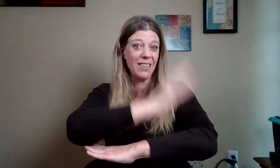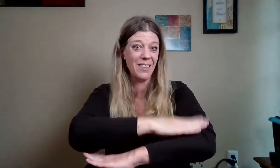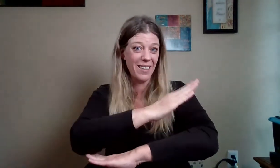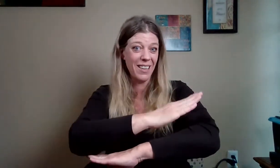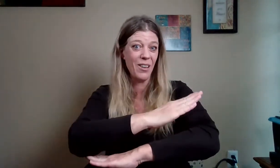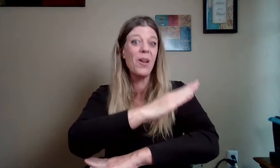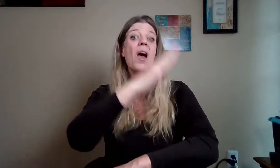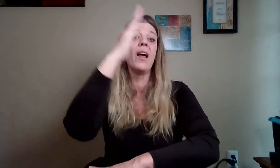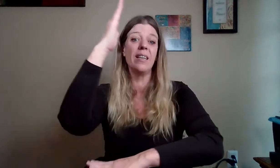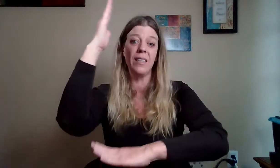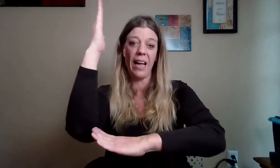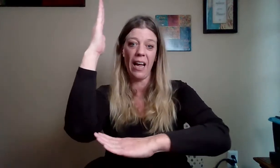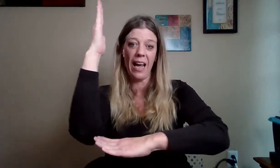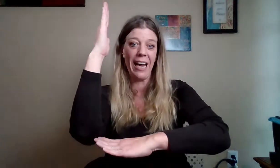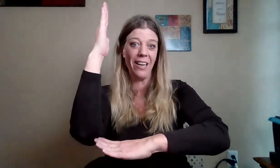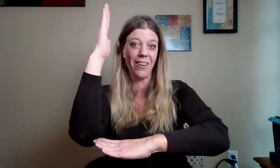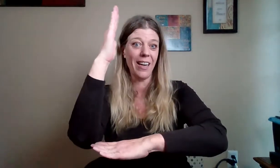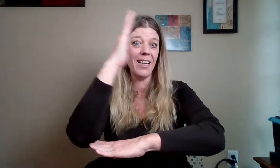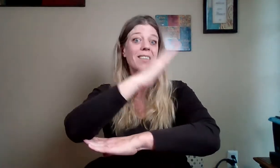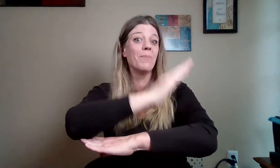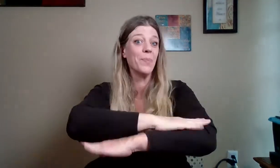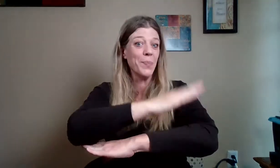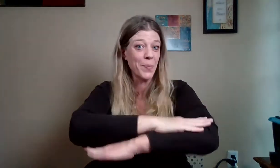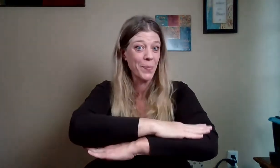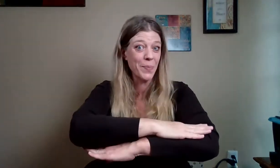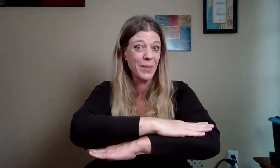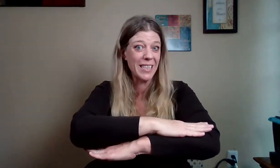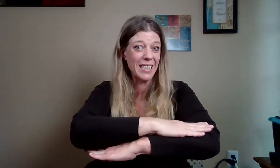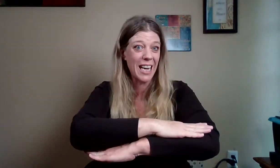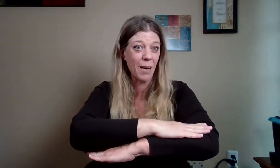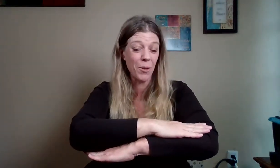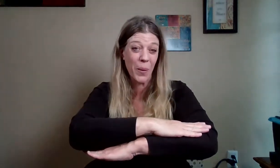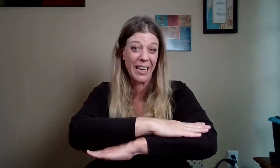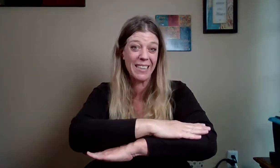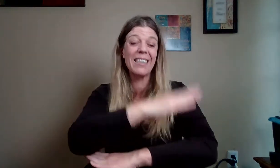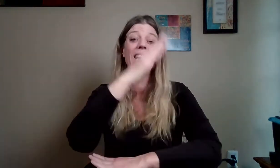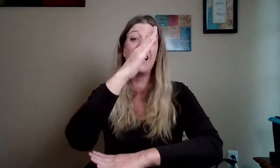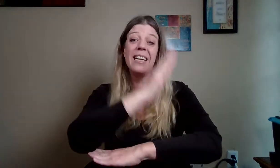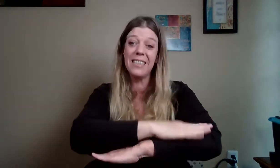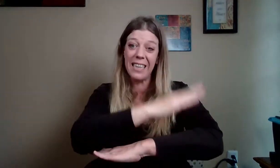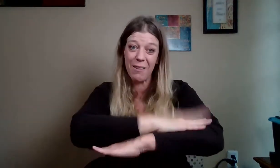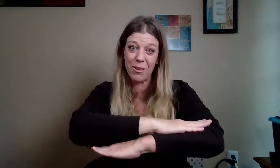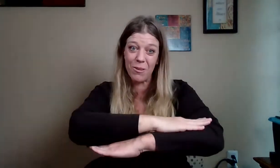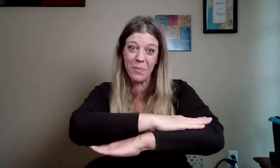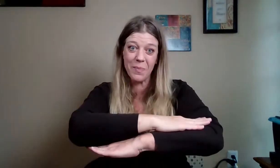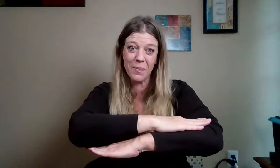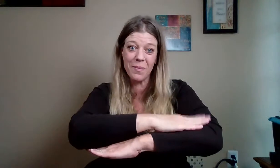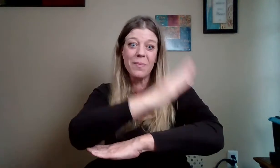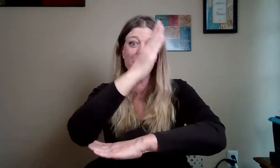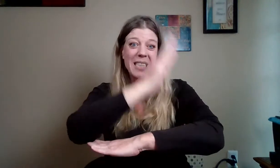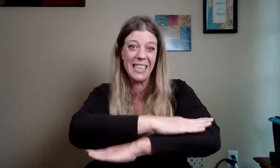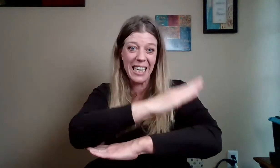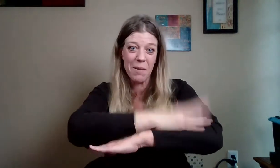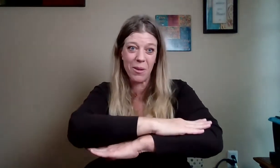Yes. Anchor it. Tap twice. Table.